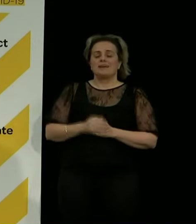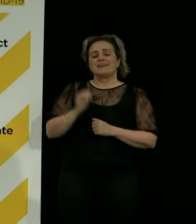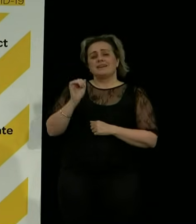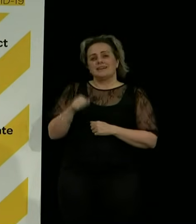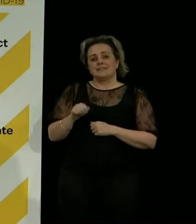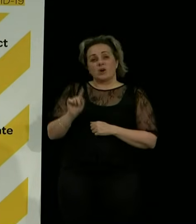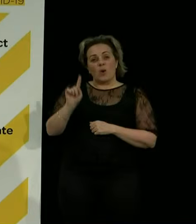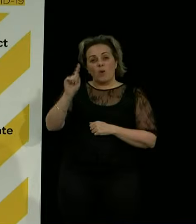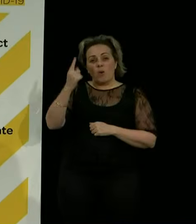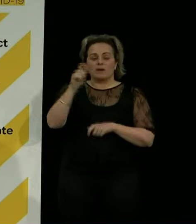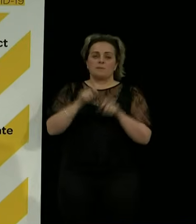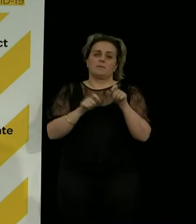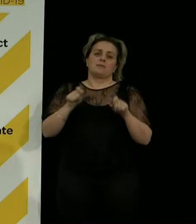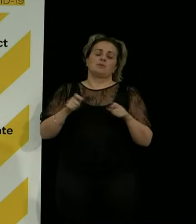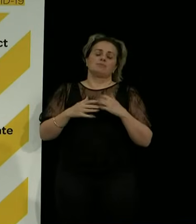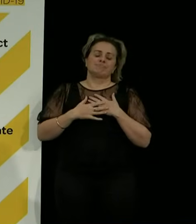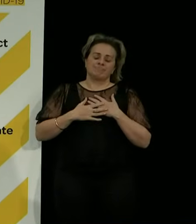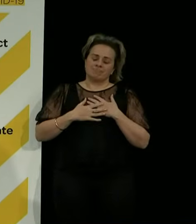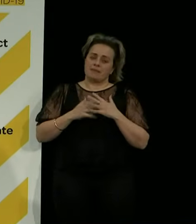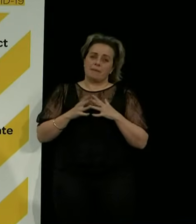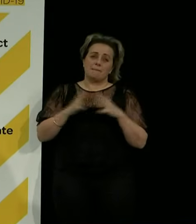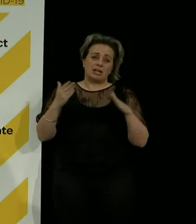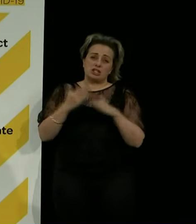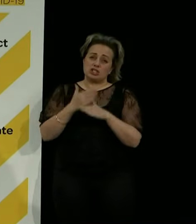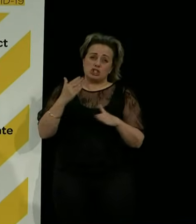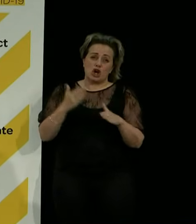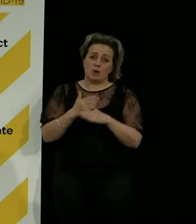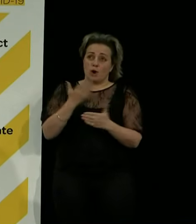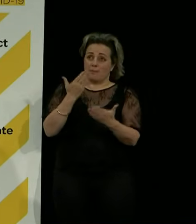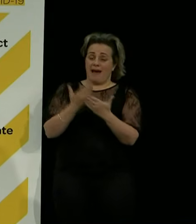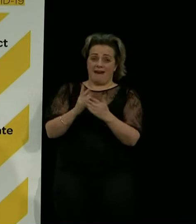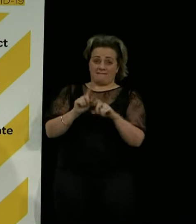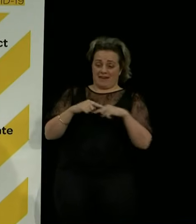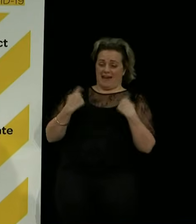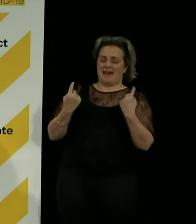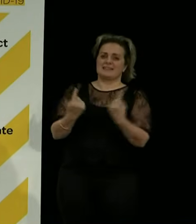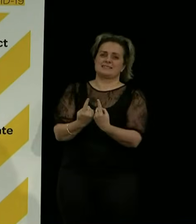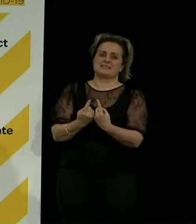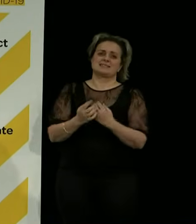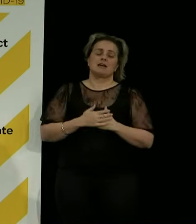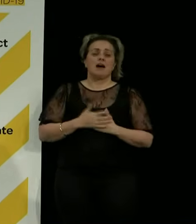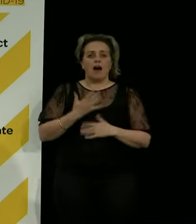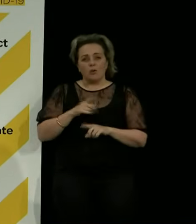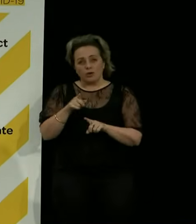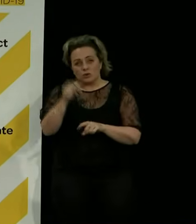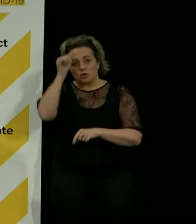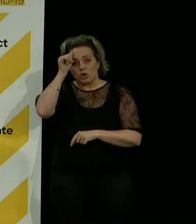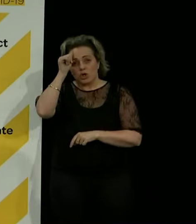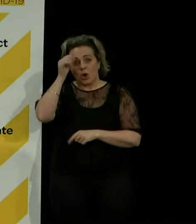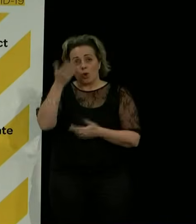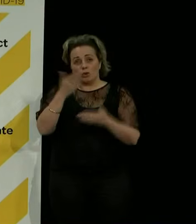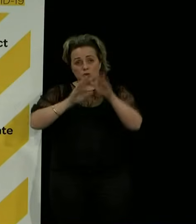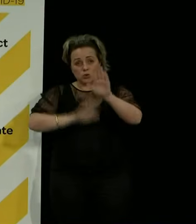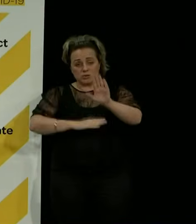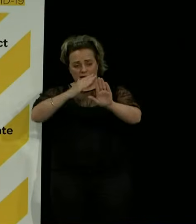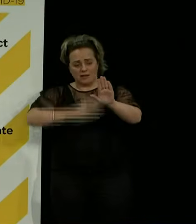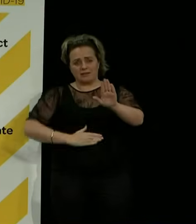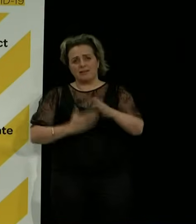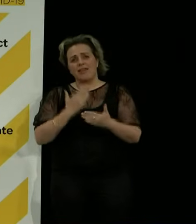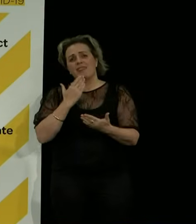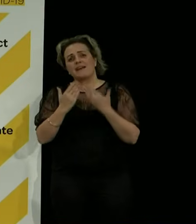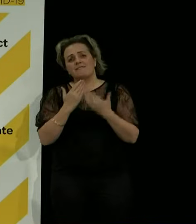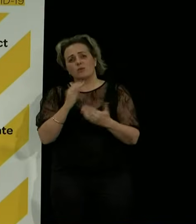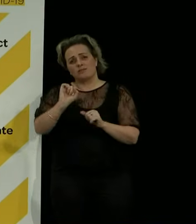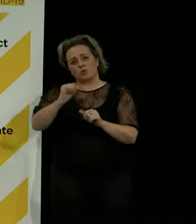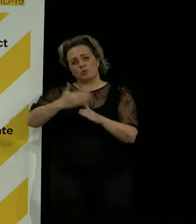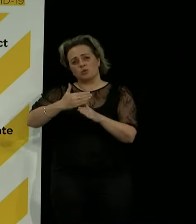They've done a huge job on behalf of all of us. And I want them to know that the rest of New Zealand is grateful for the job that they're doing,